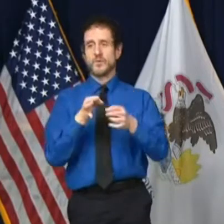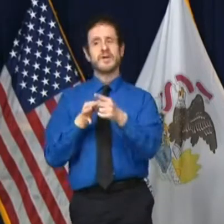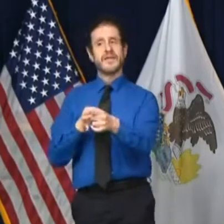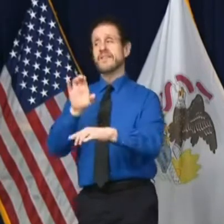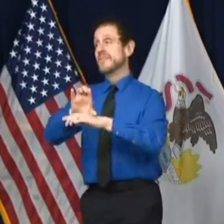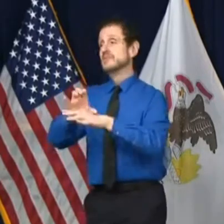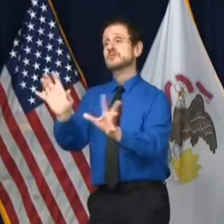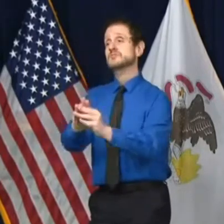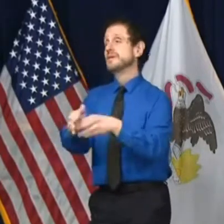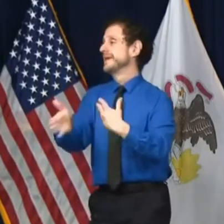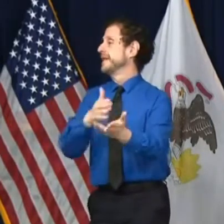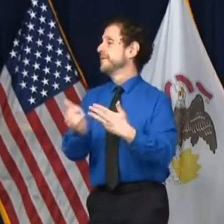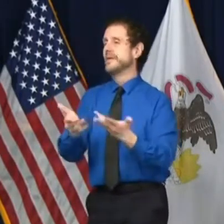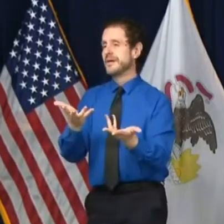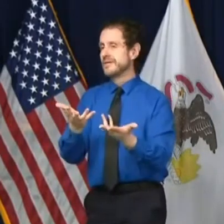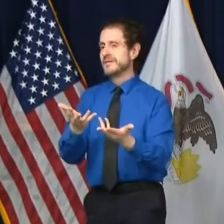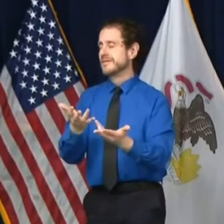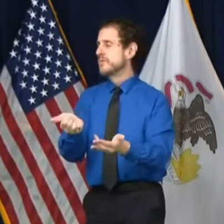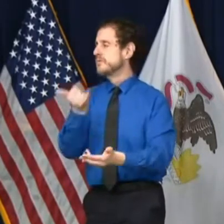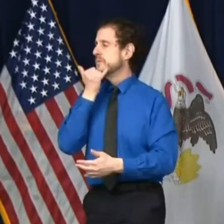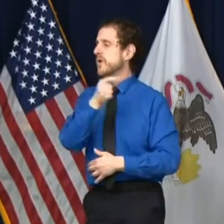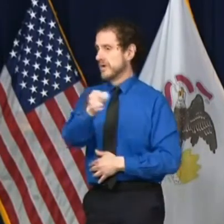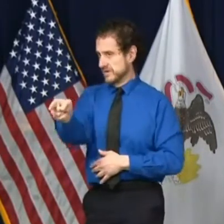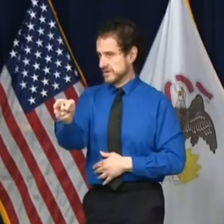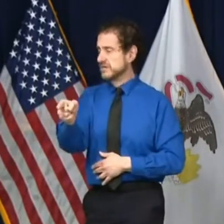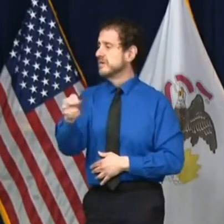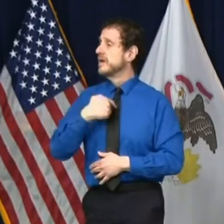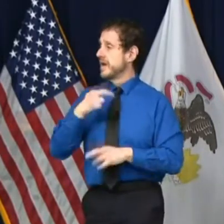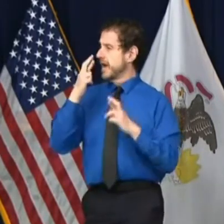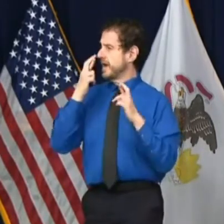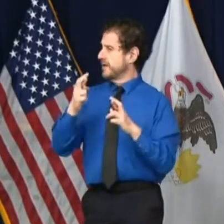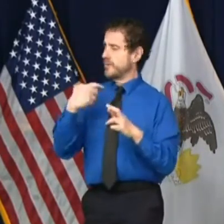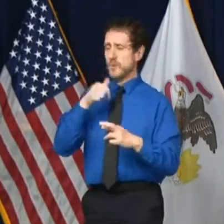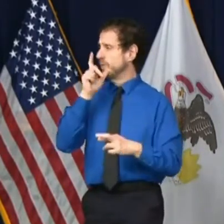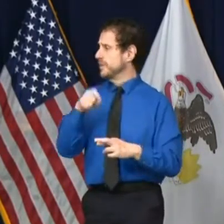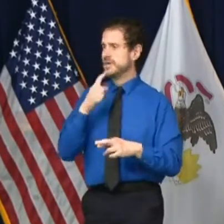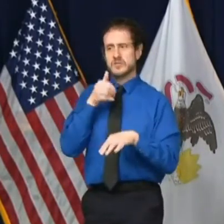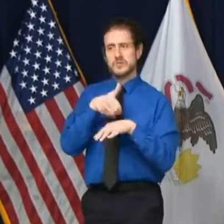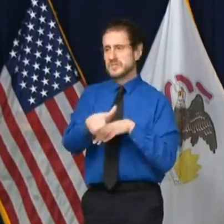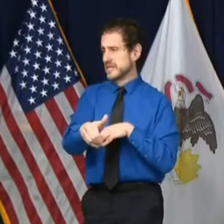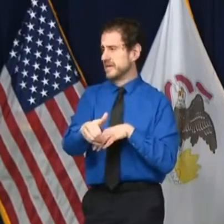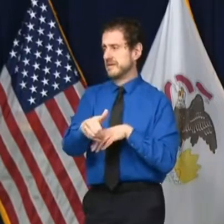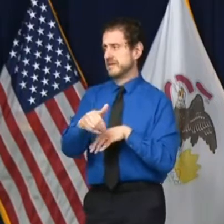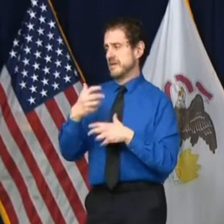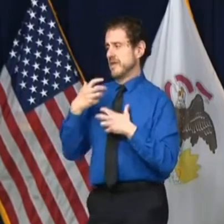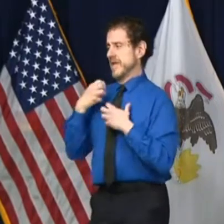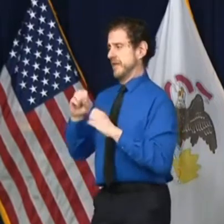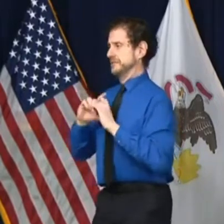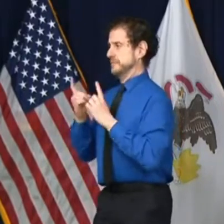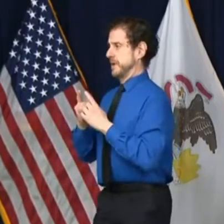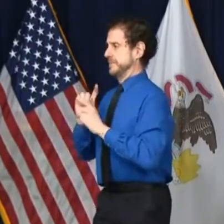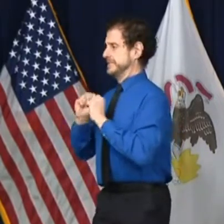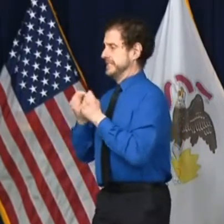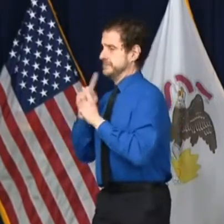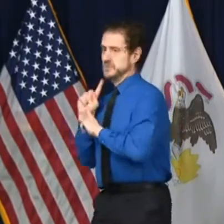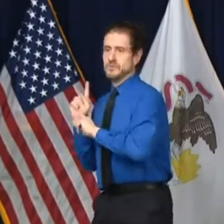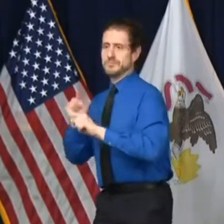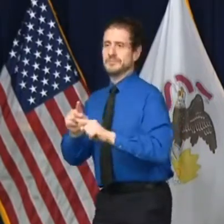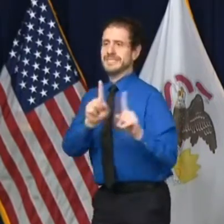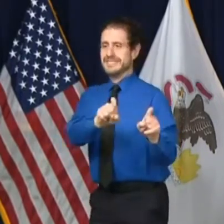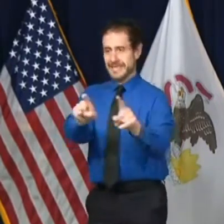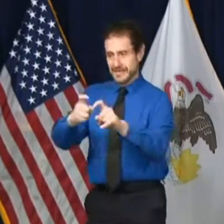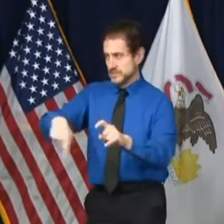I am very hopeful that we aren't going to need to send teams in to do mass testing among the people